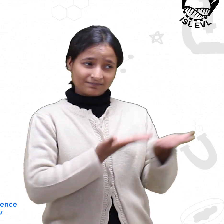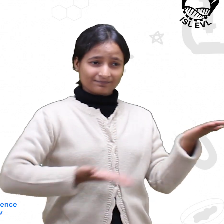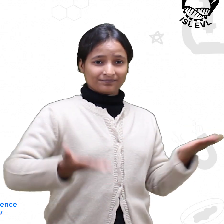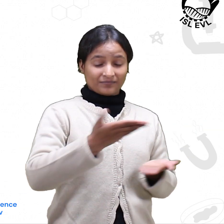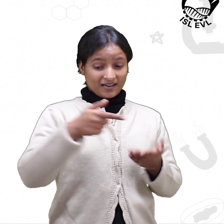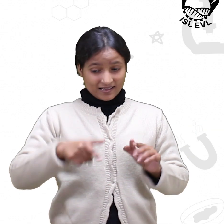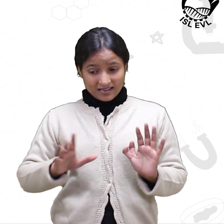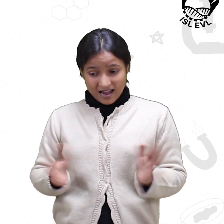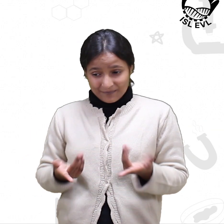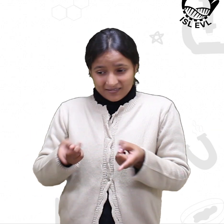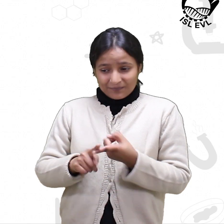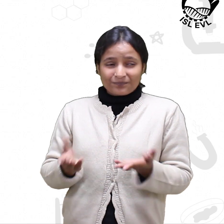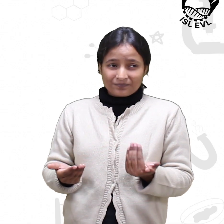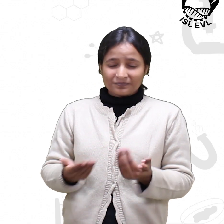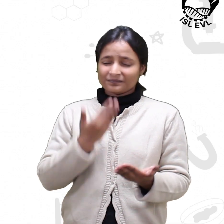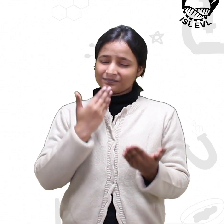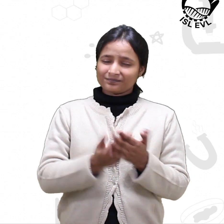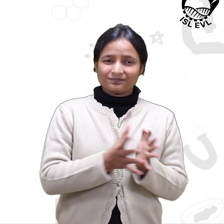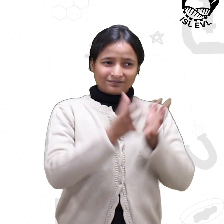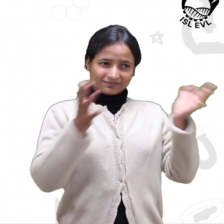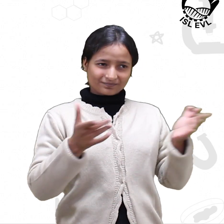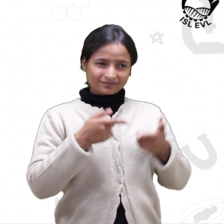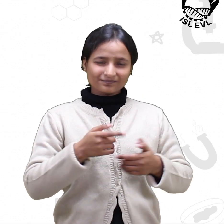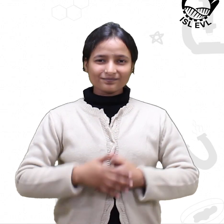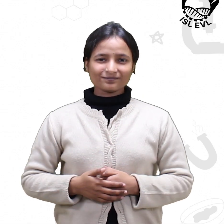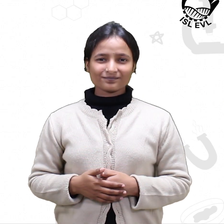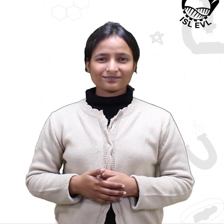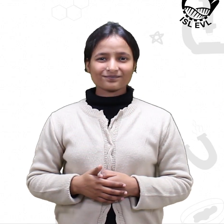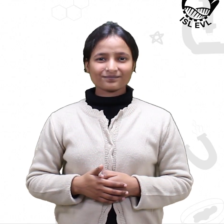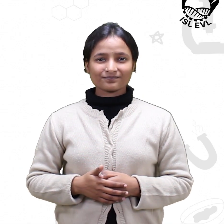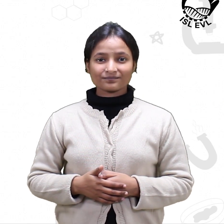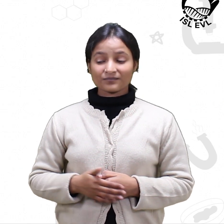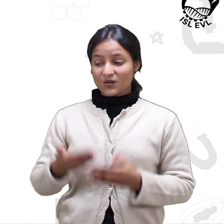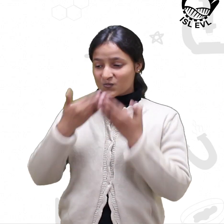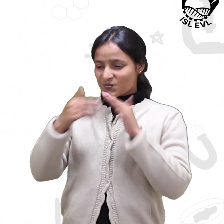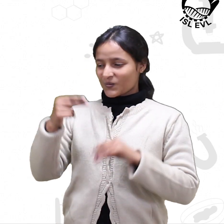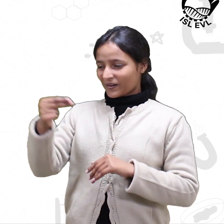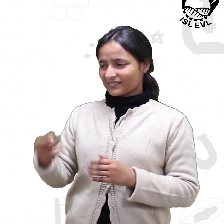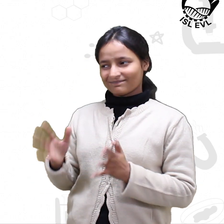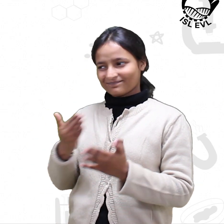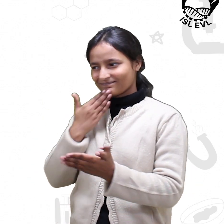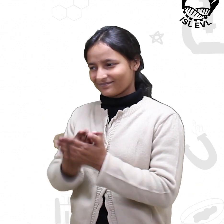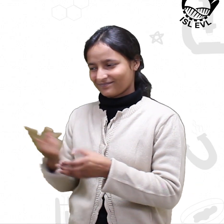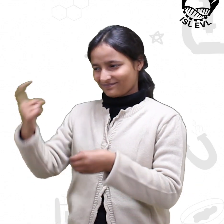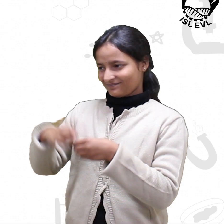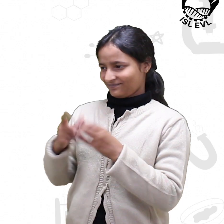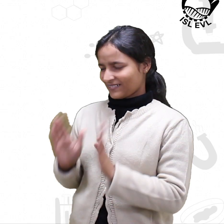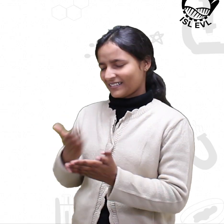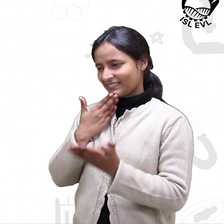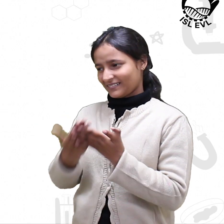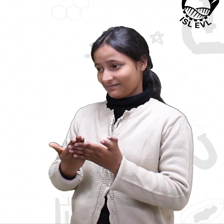Also, thanks to all our team members for enabling Utsuka and Jigyasa to chase their curiosity. Special thanks to Myra